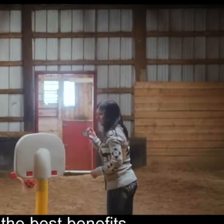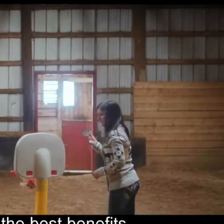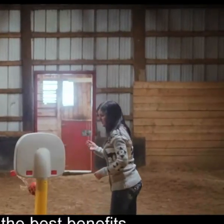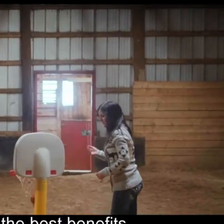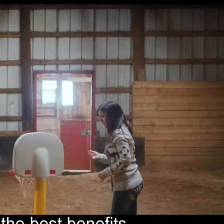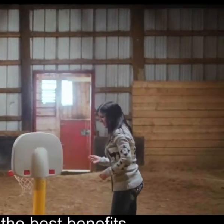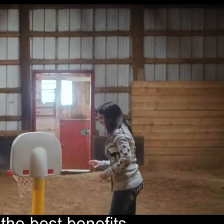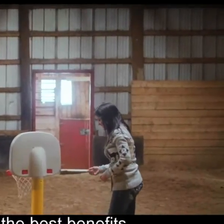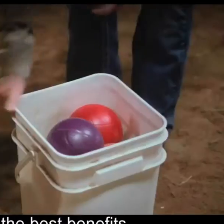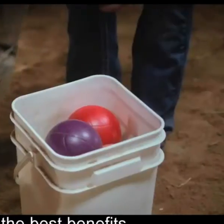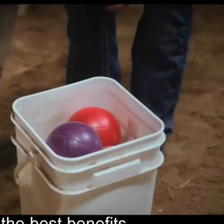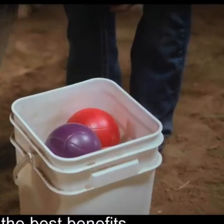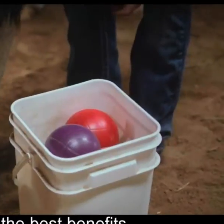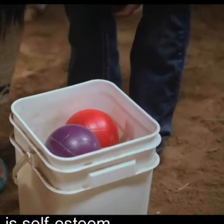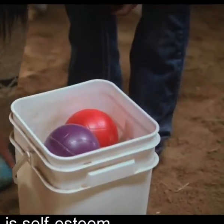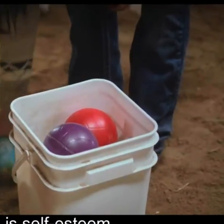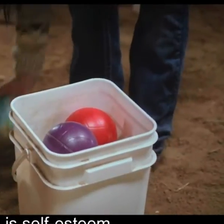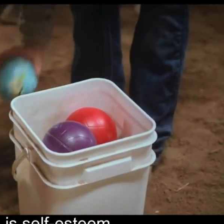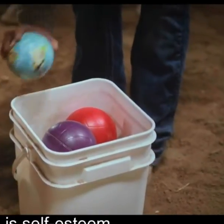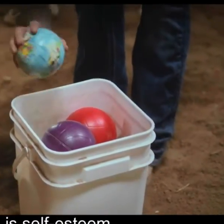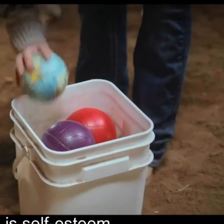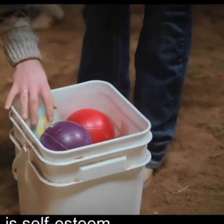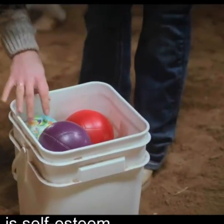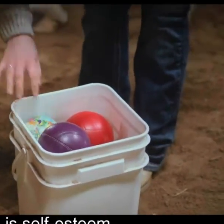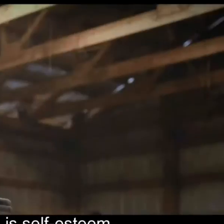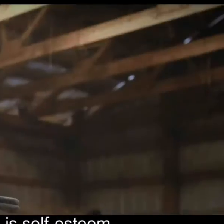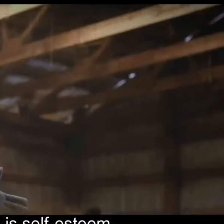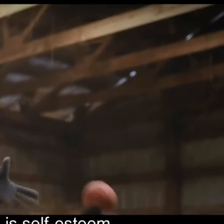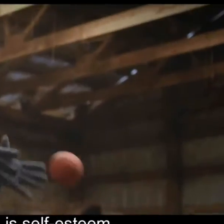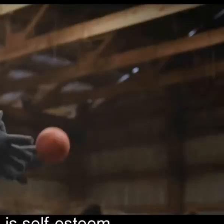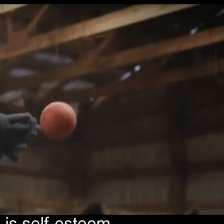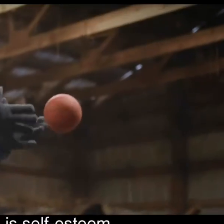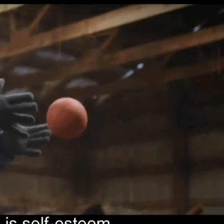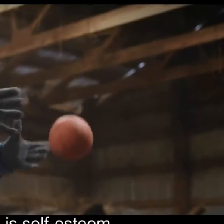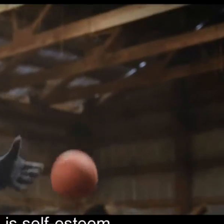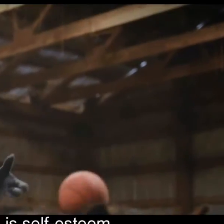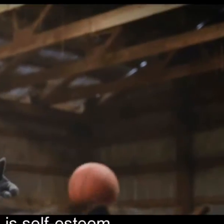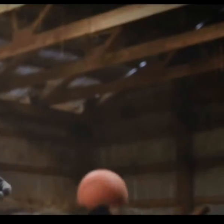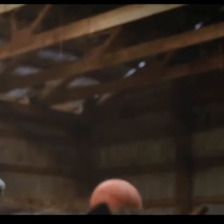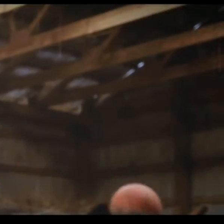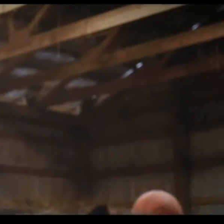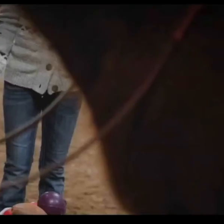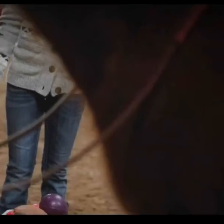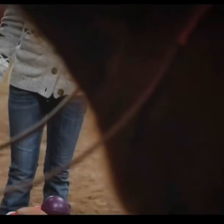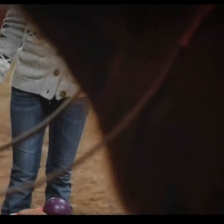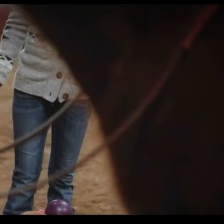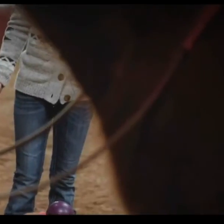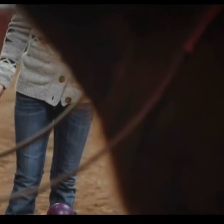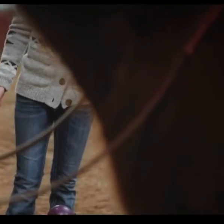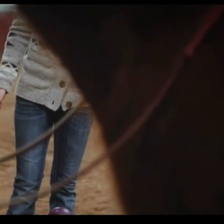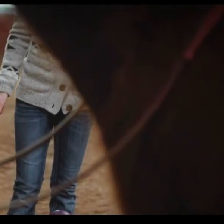In my opinion, one of the best benefits to therapeutic riding is self-esteem.